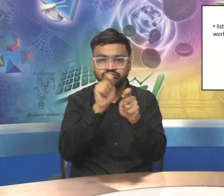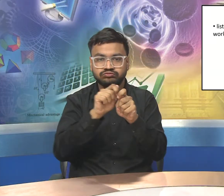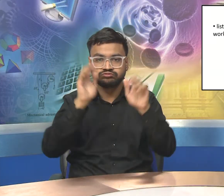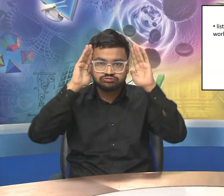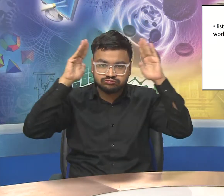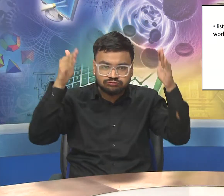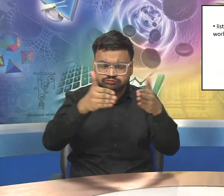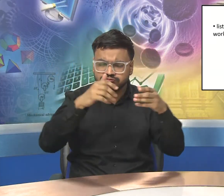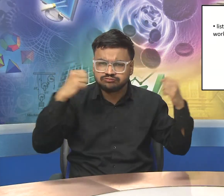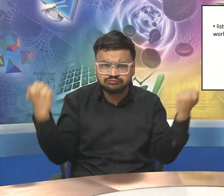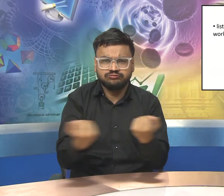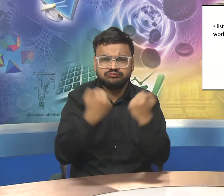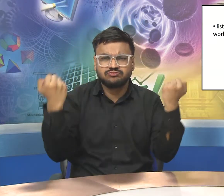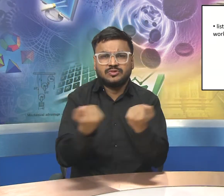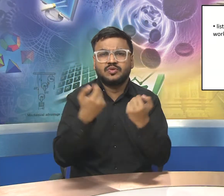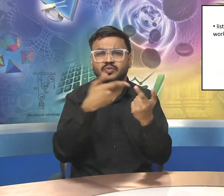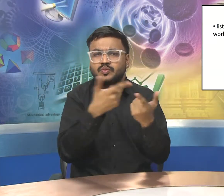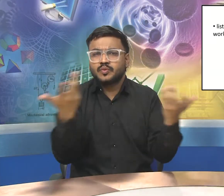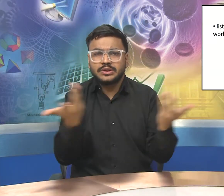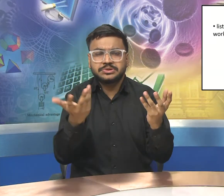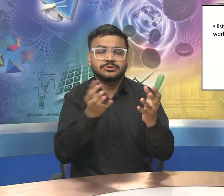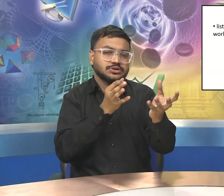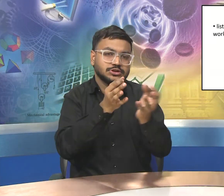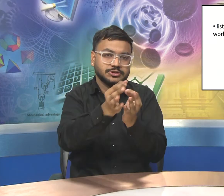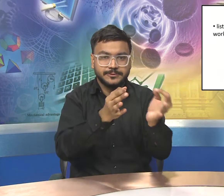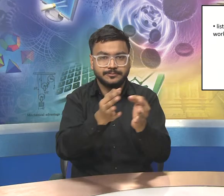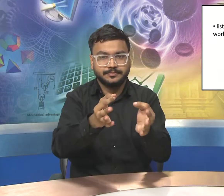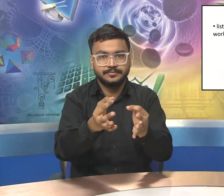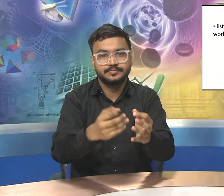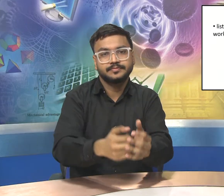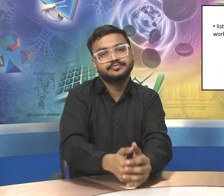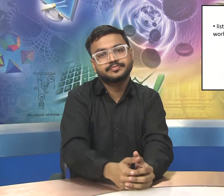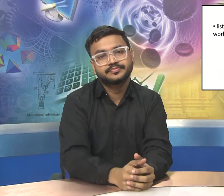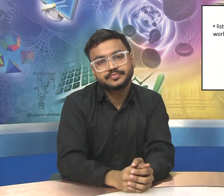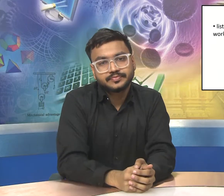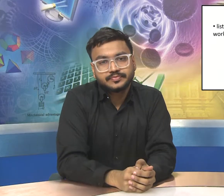which have worked on ISL and describe their contributions.